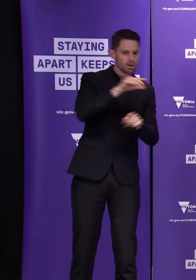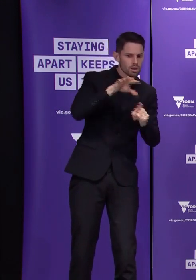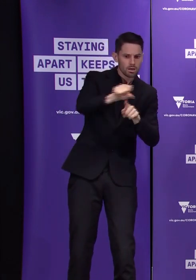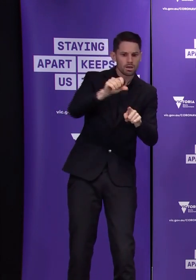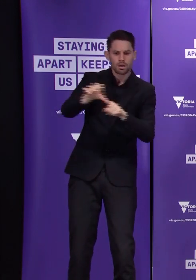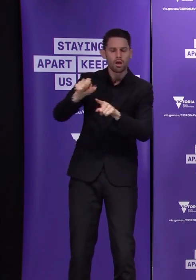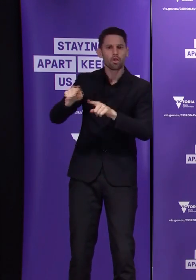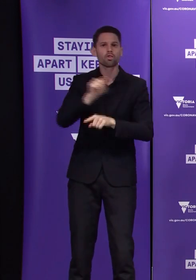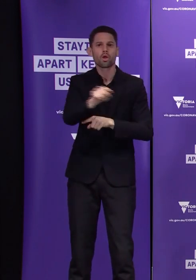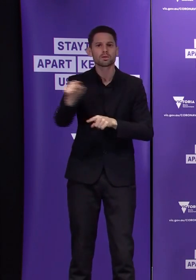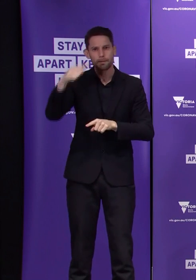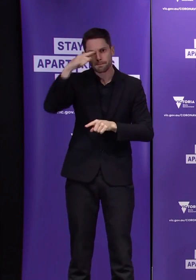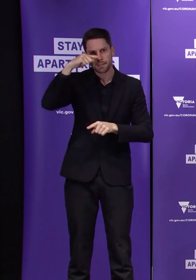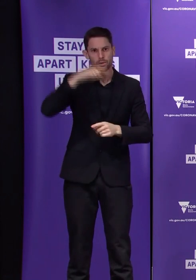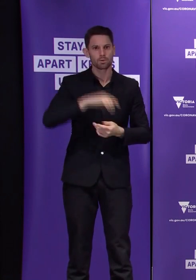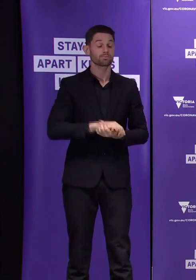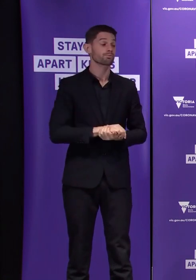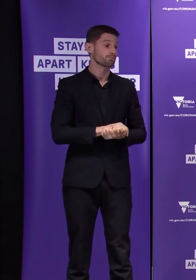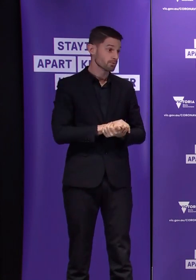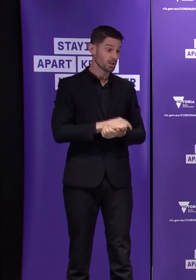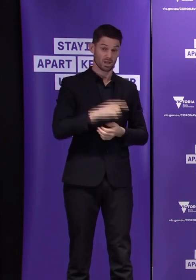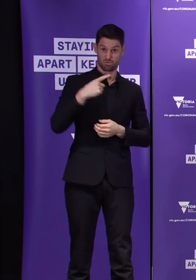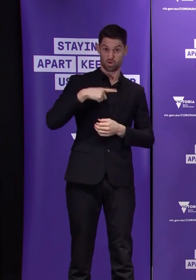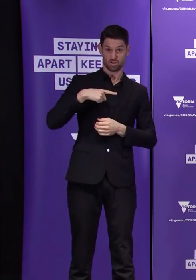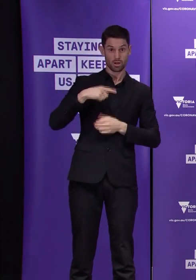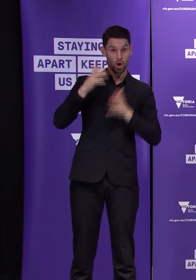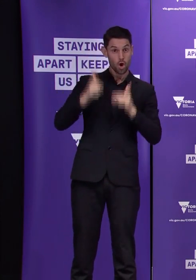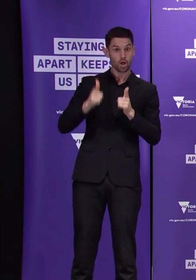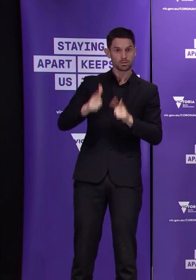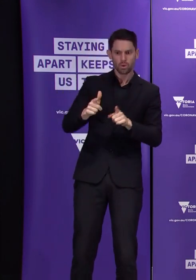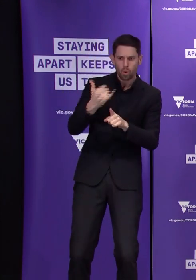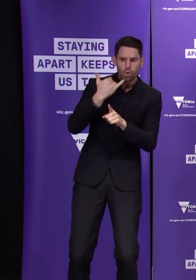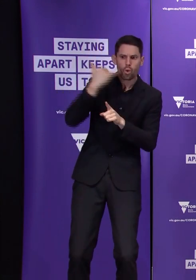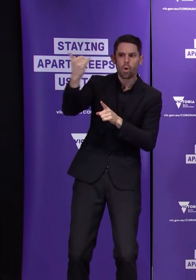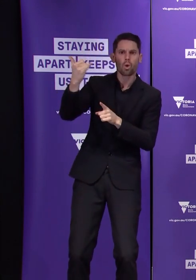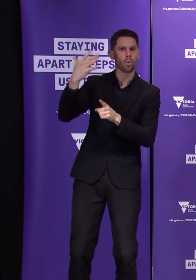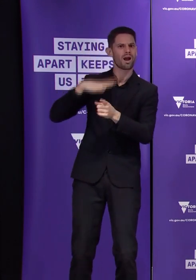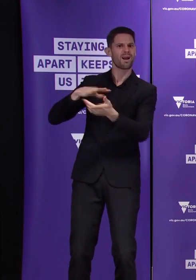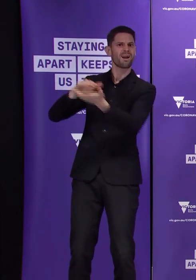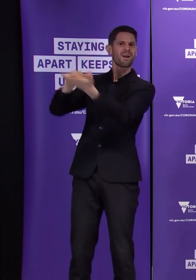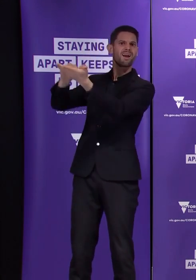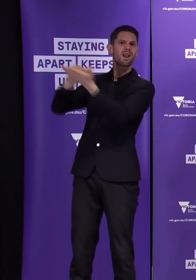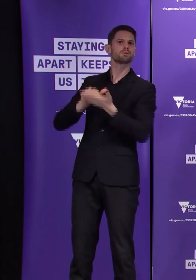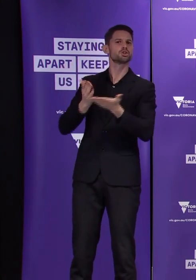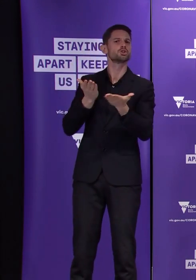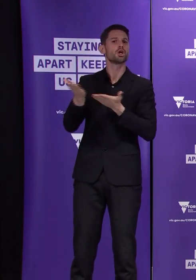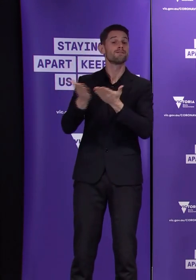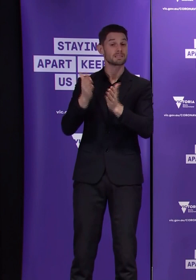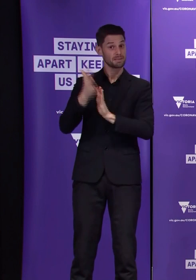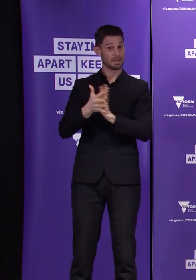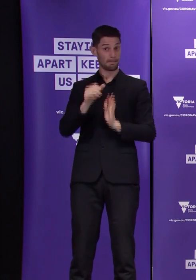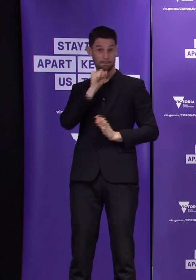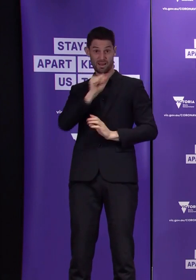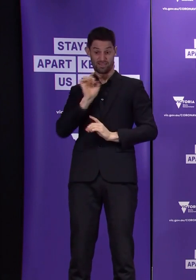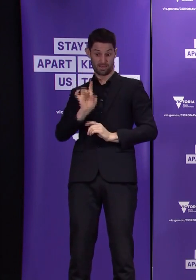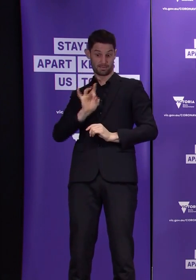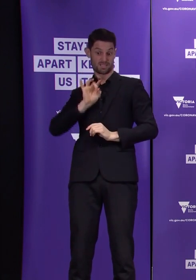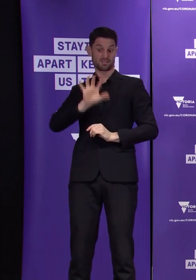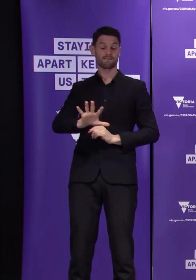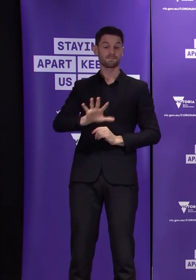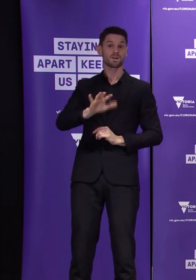through that 11% spike in the men's referral service numbers that we've seen, it's demonstrating that men are reaching out themselves for